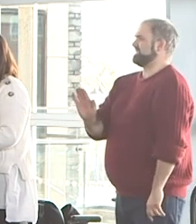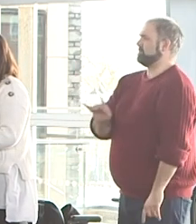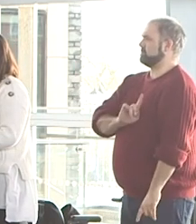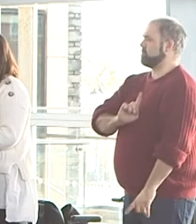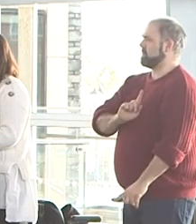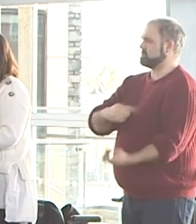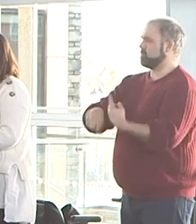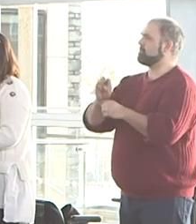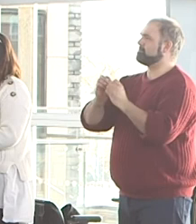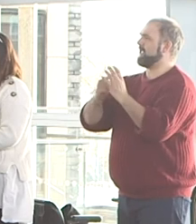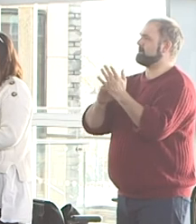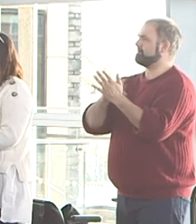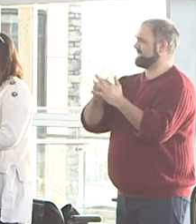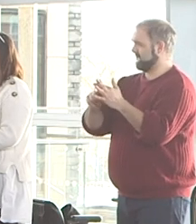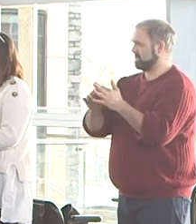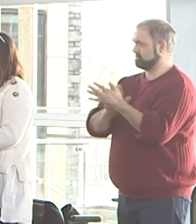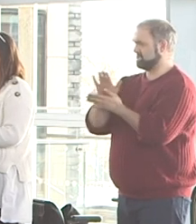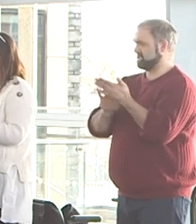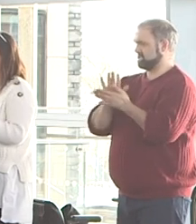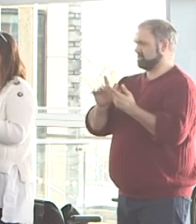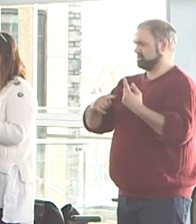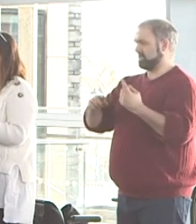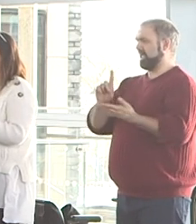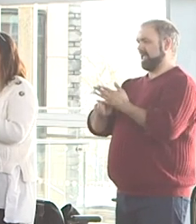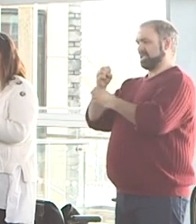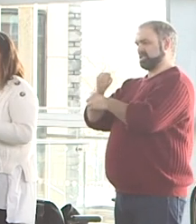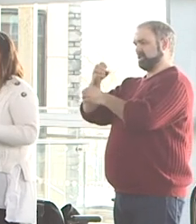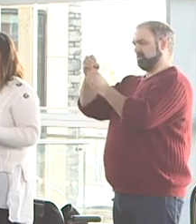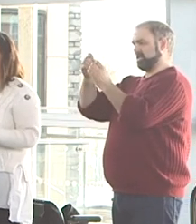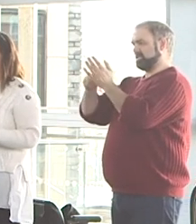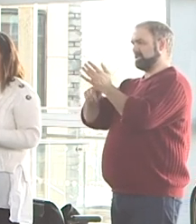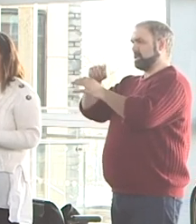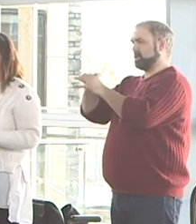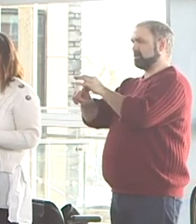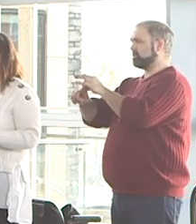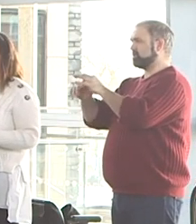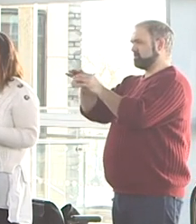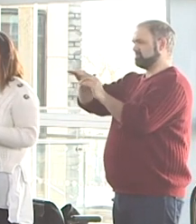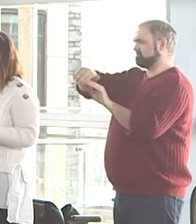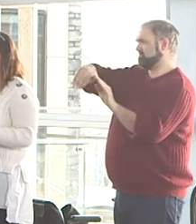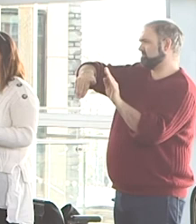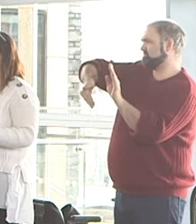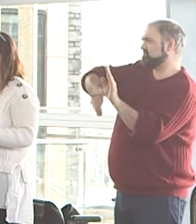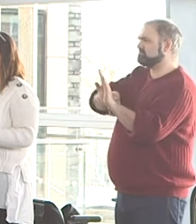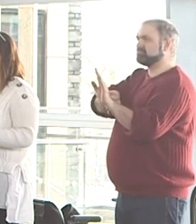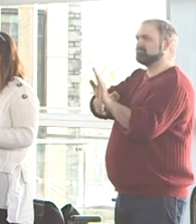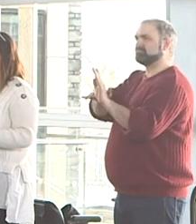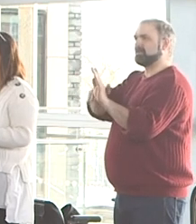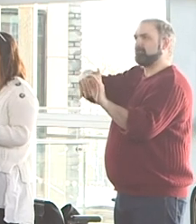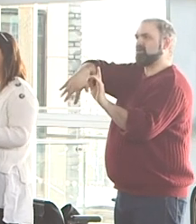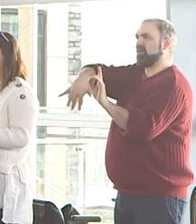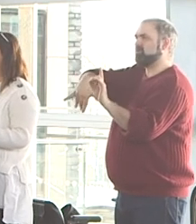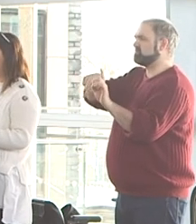Because we are BAME, our LGBTQ-ness kind of fades away in the background, and we are seen